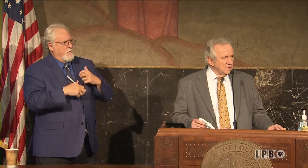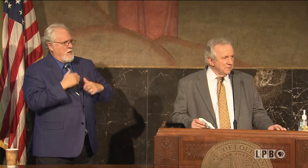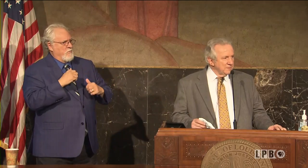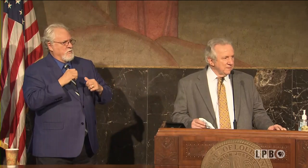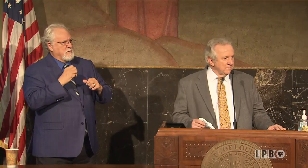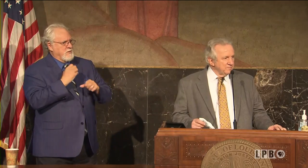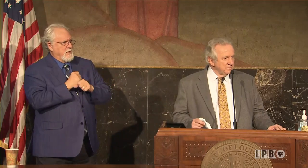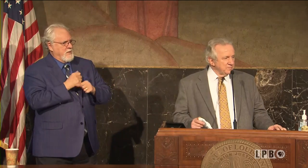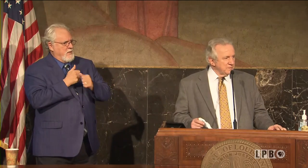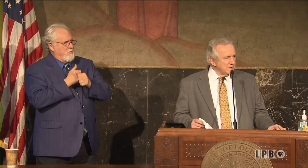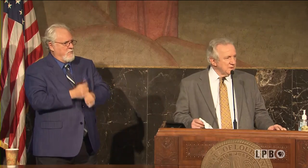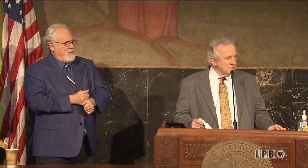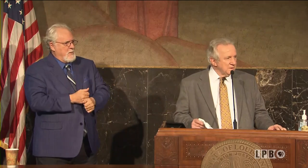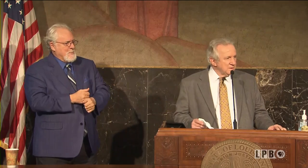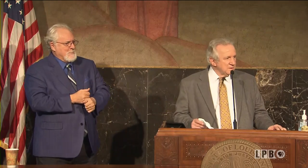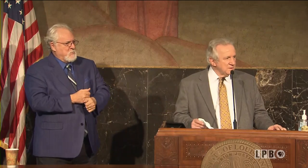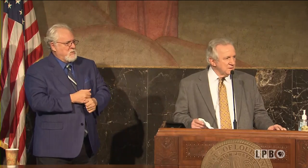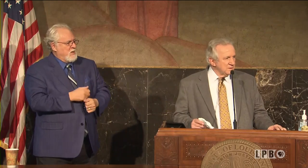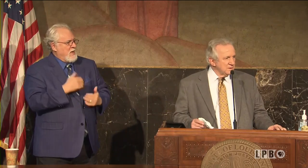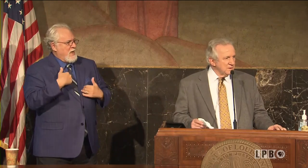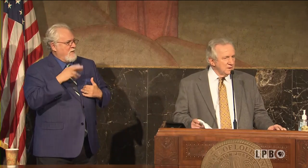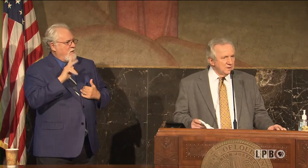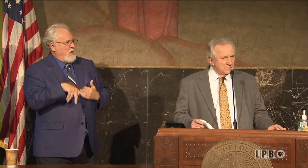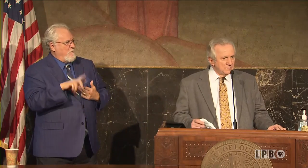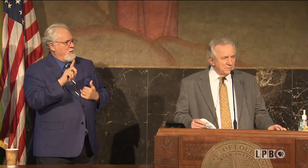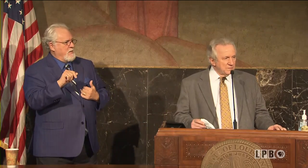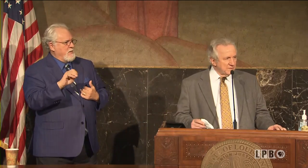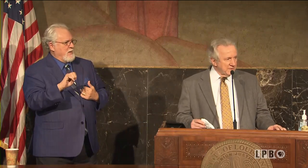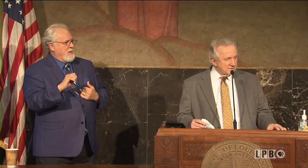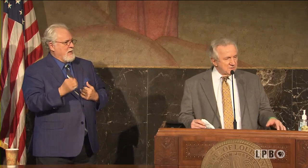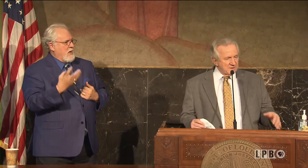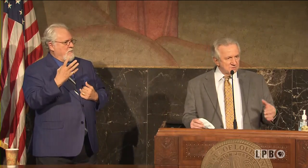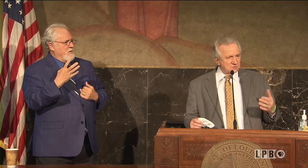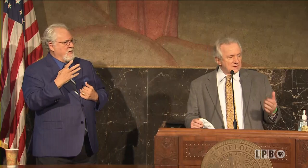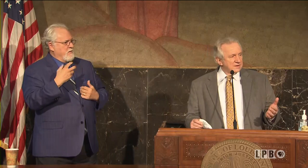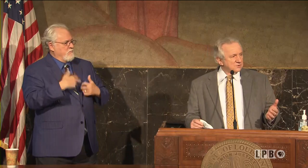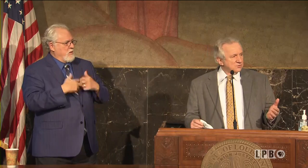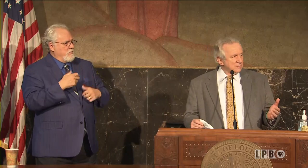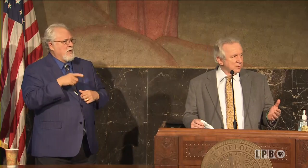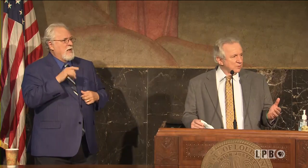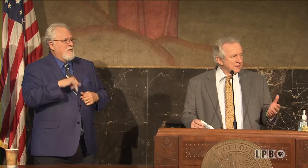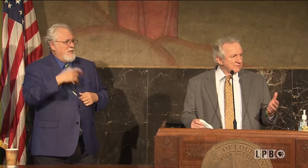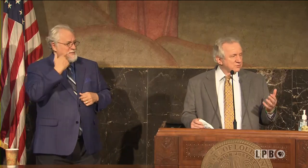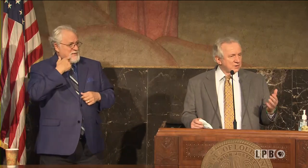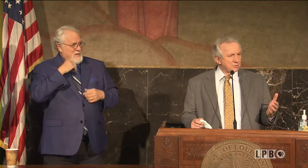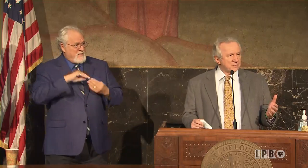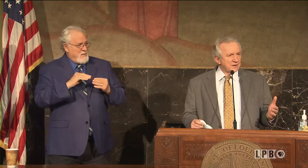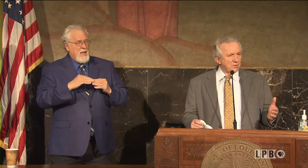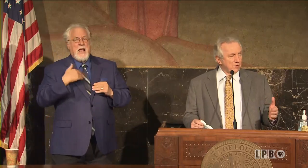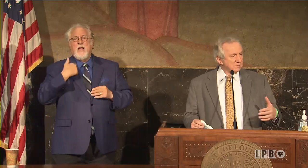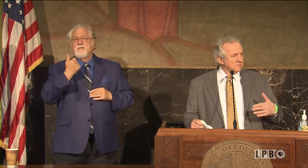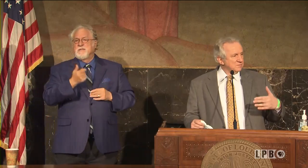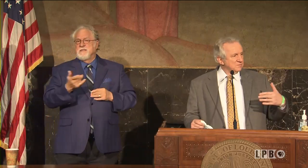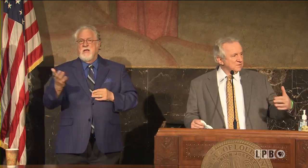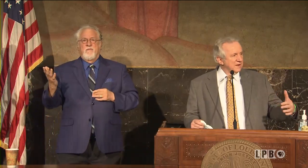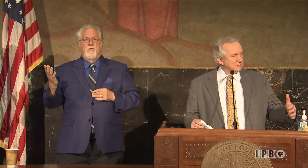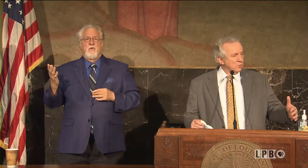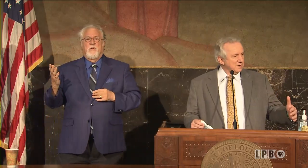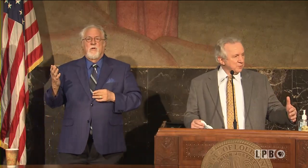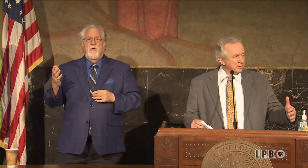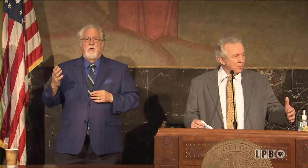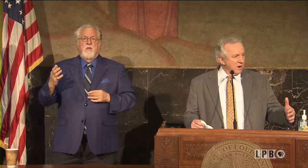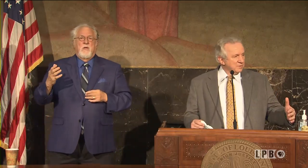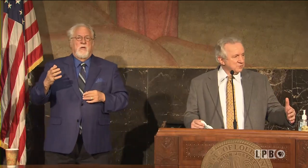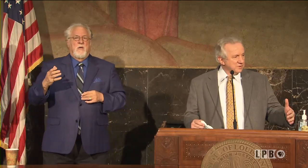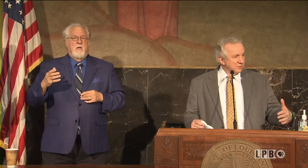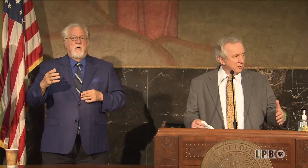getting compliance from. Is there an updated number of how many? That's the latest number. We have several that aren't at quite